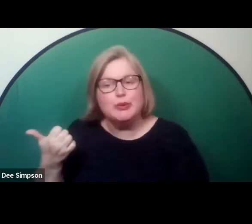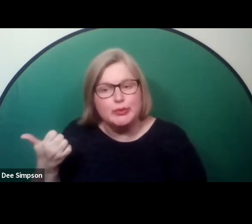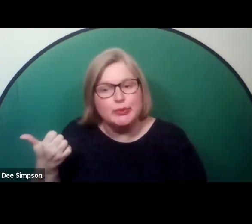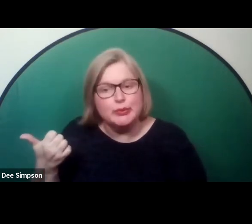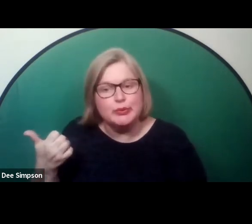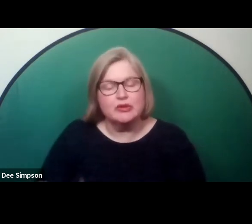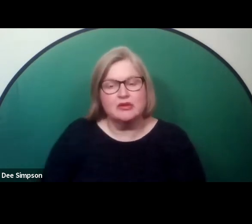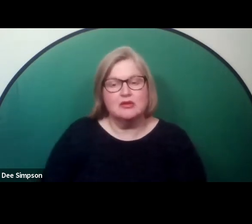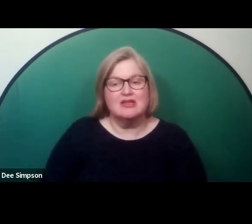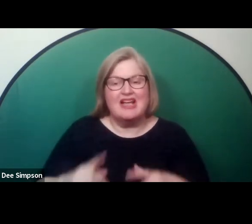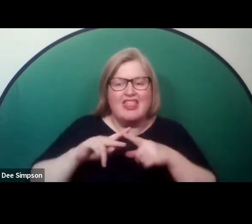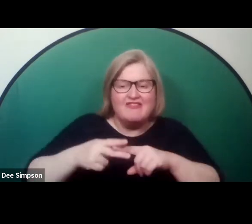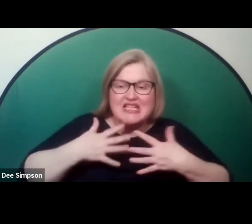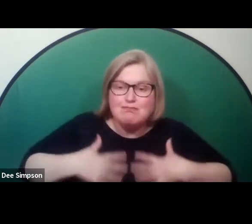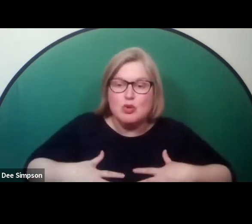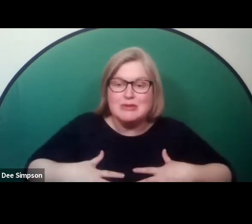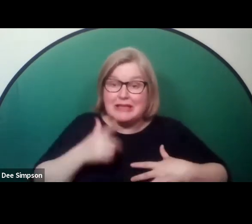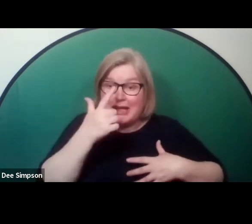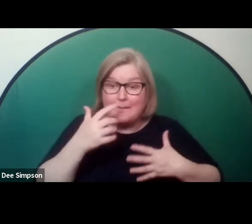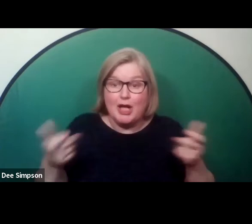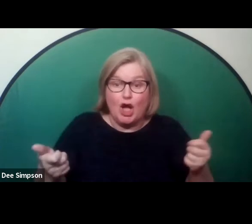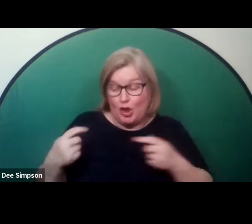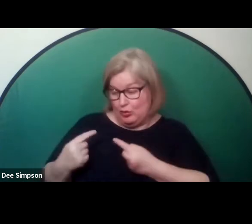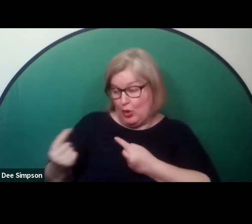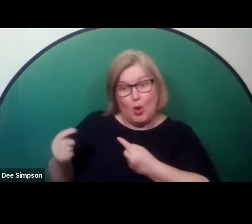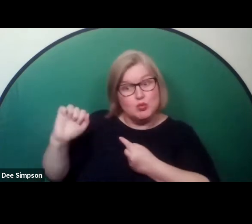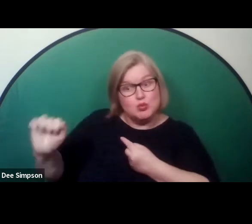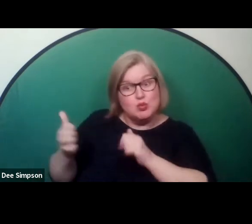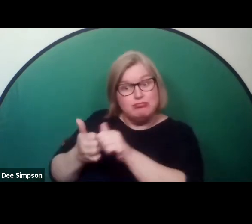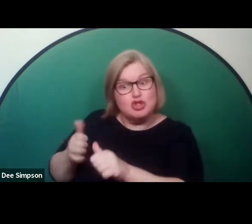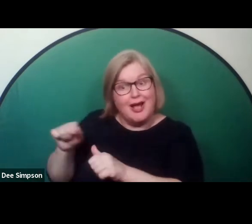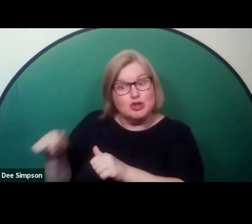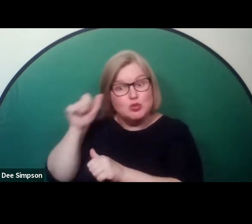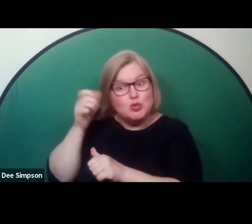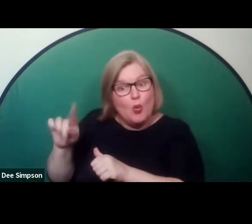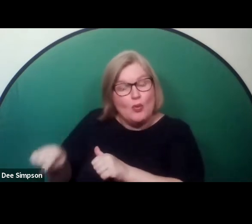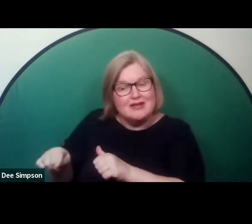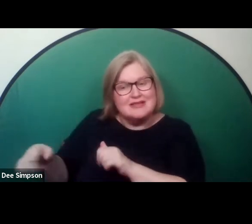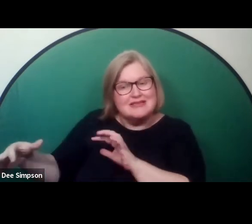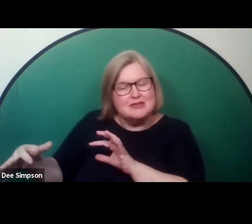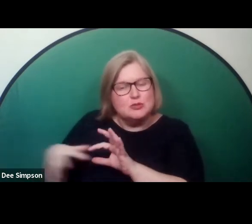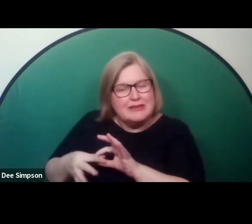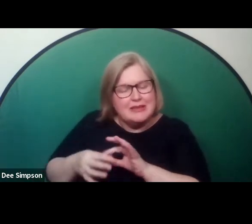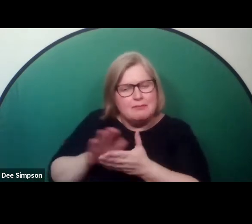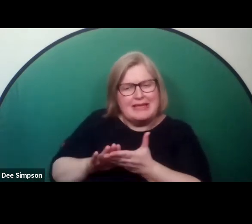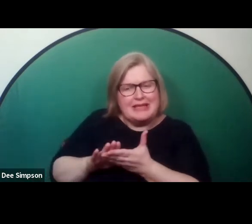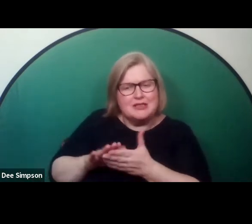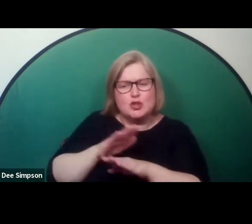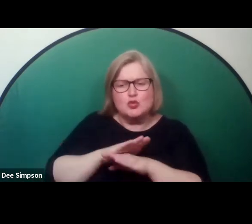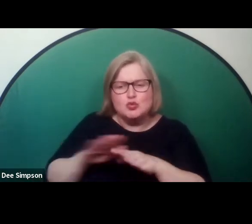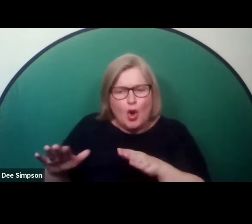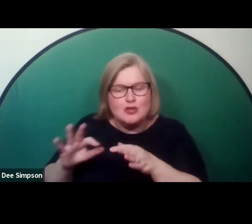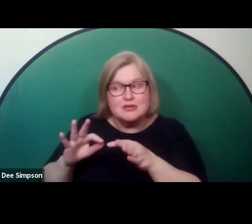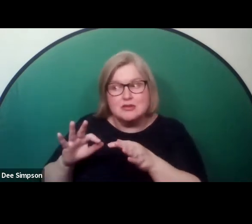The actual fitting can be very close to production. The supply chains are shorter. It's less likely to be